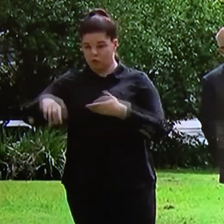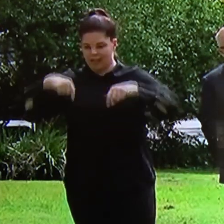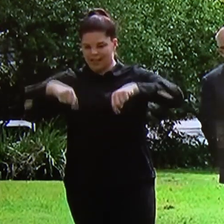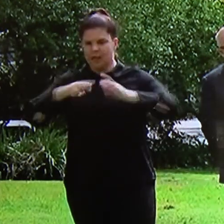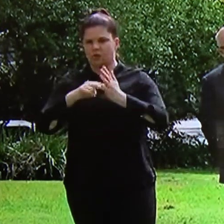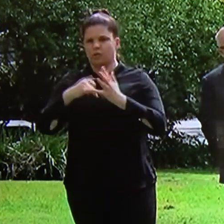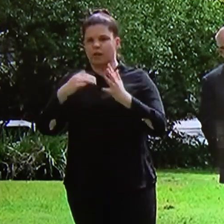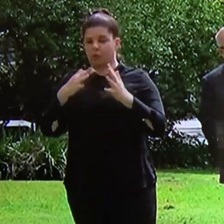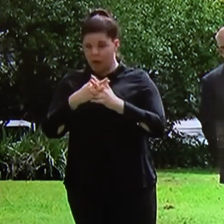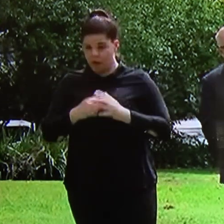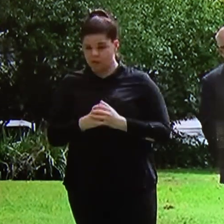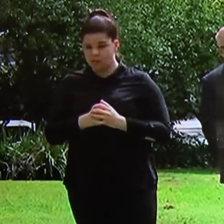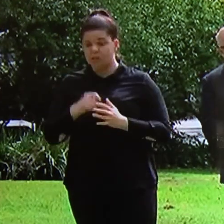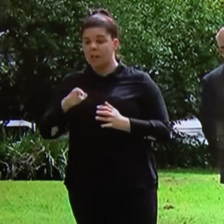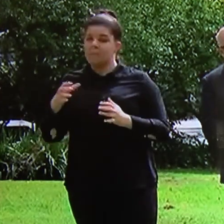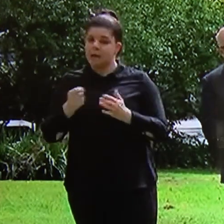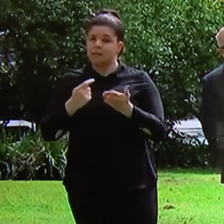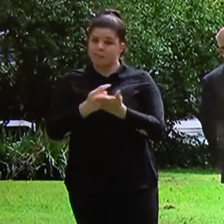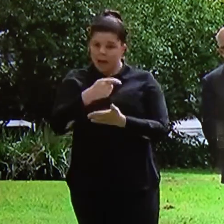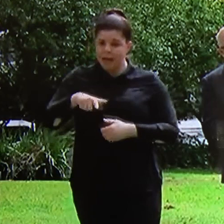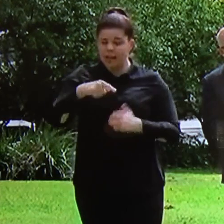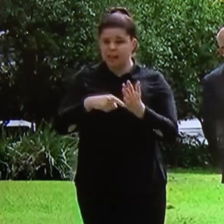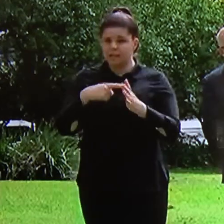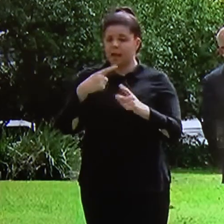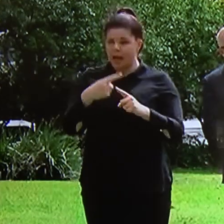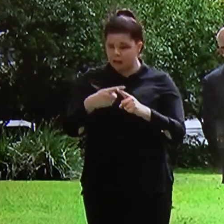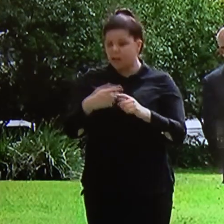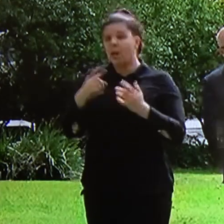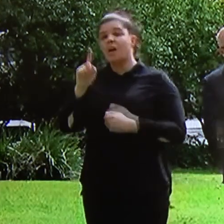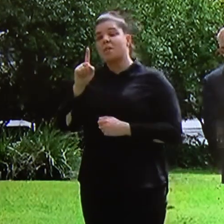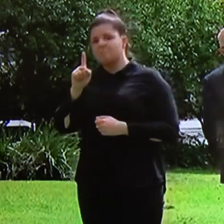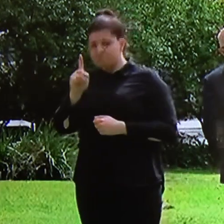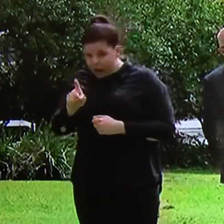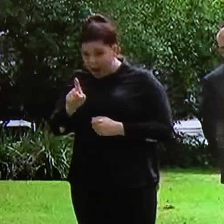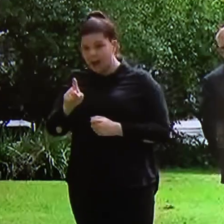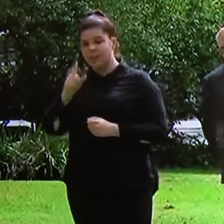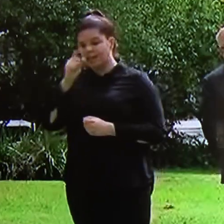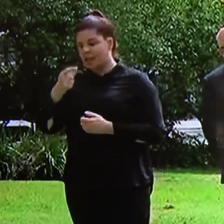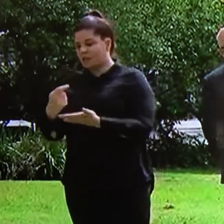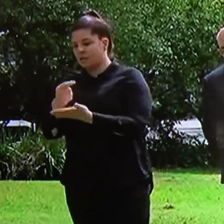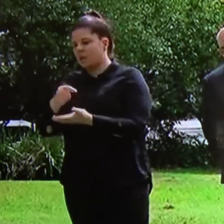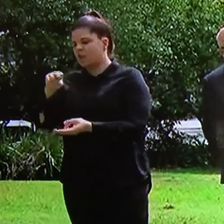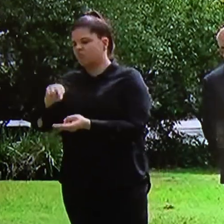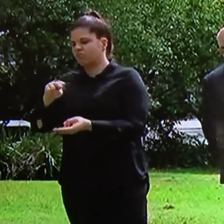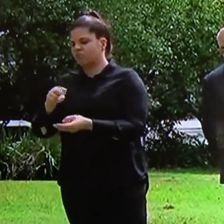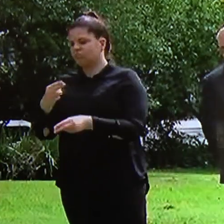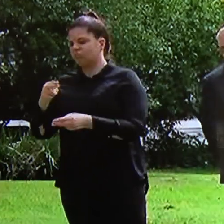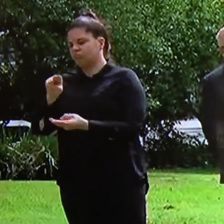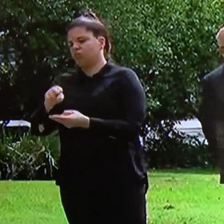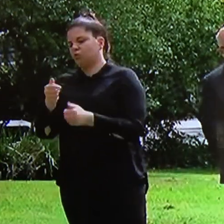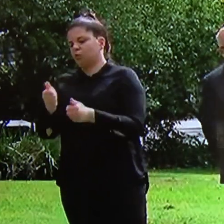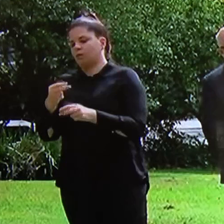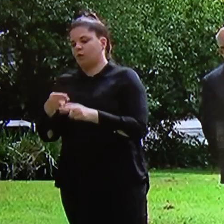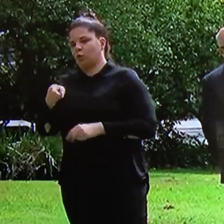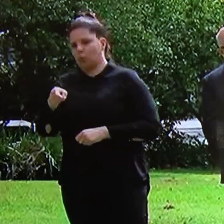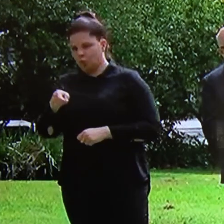for land tax, that if they provide a reduction to their tenants, then we will provide a waiver or